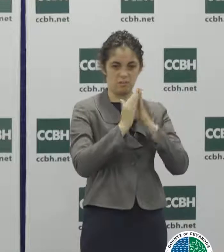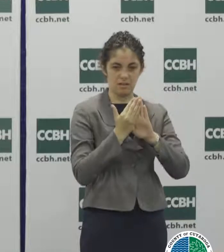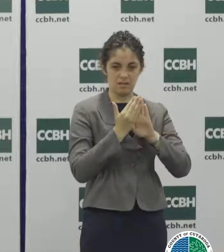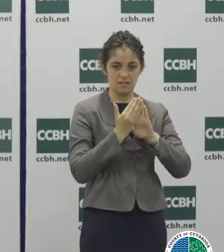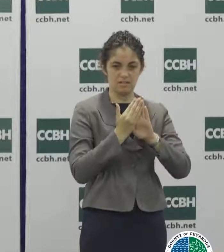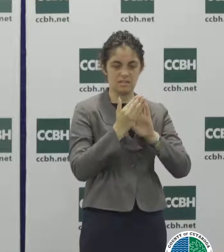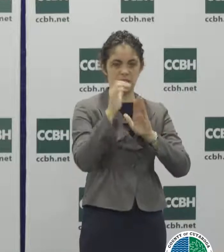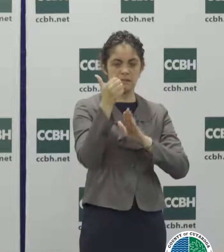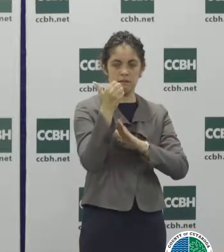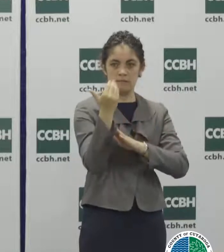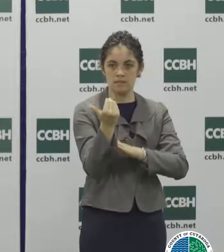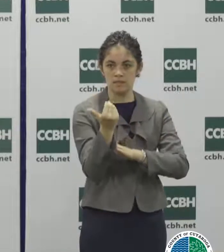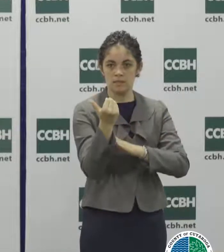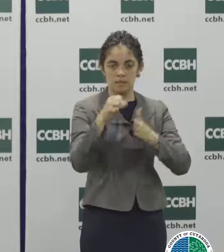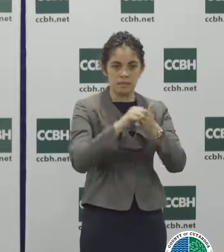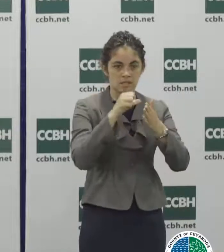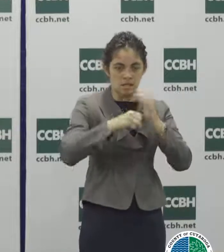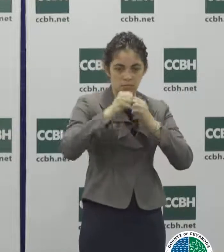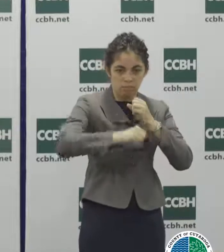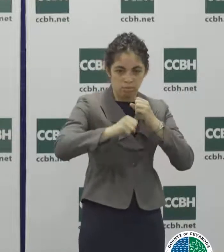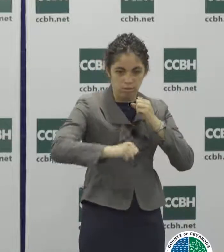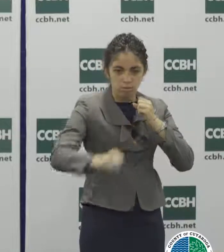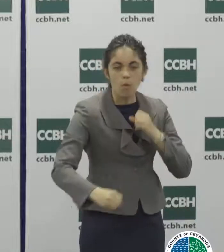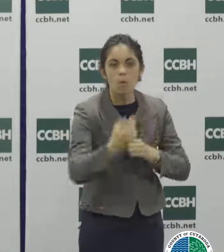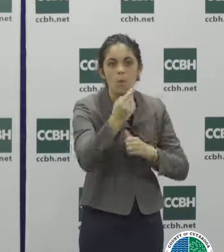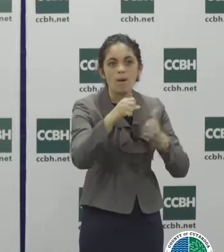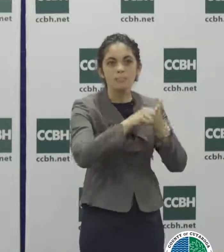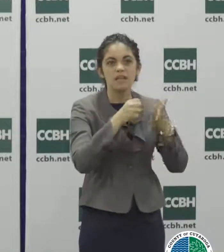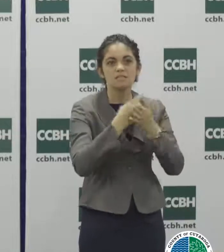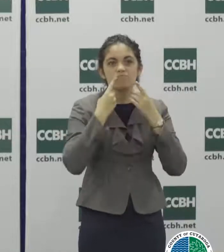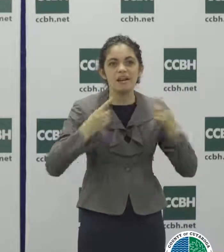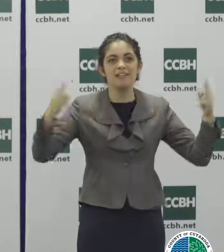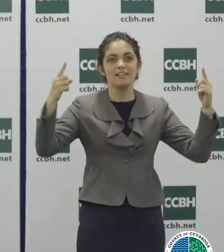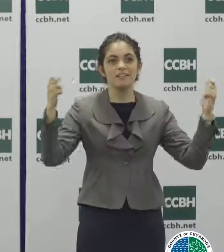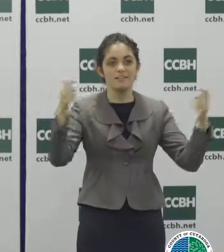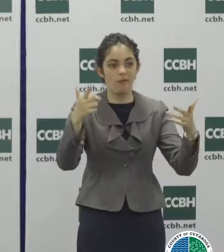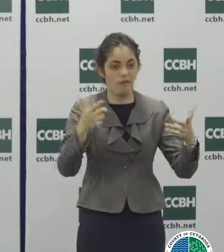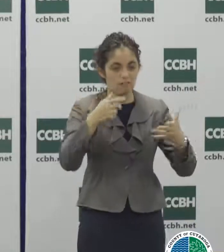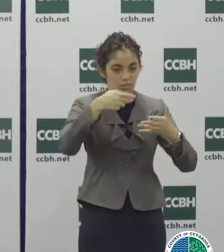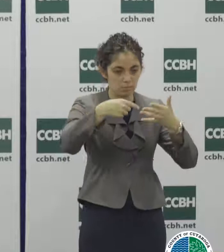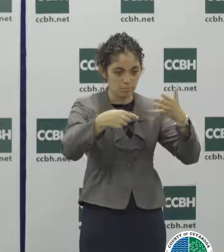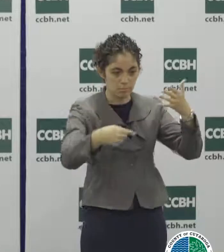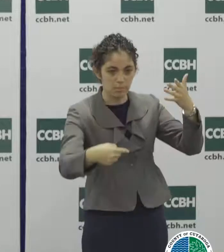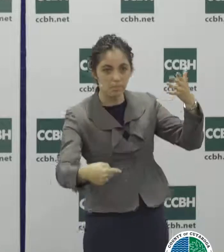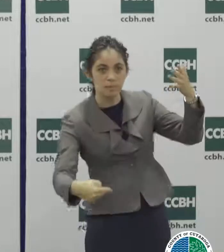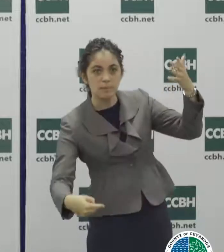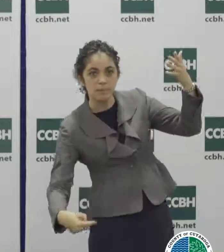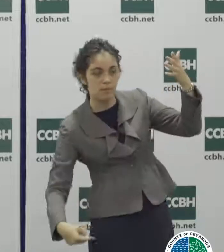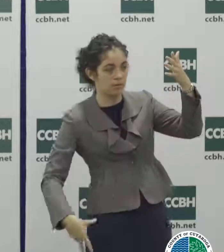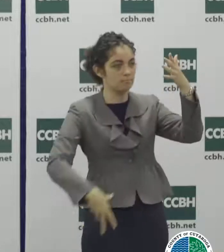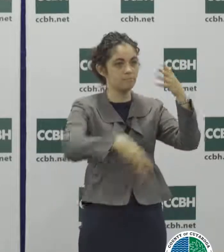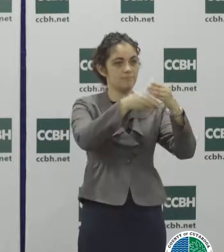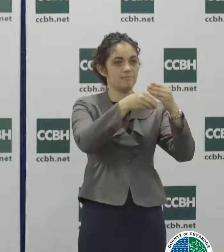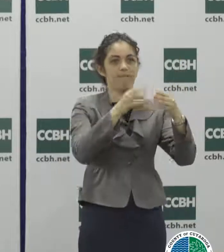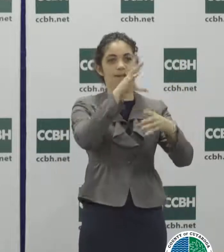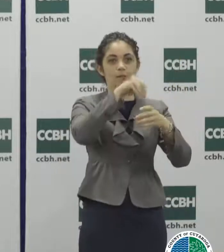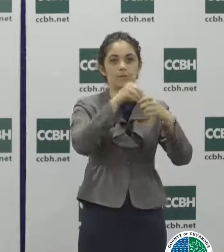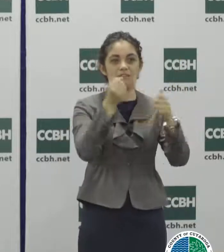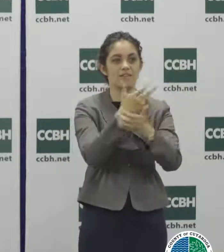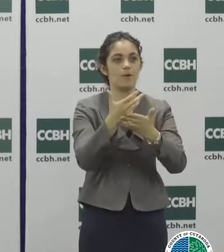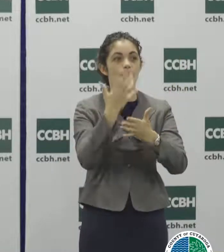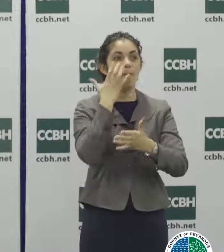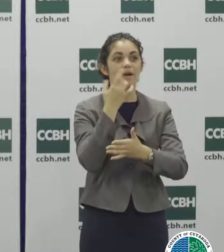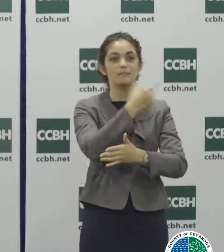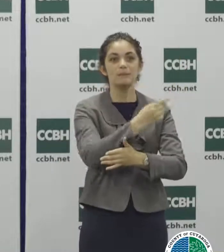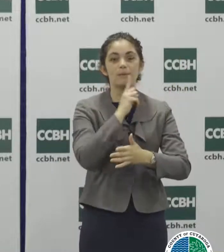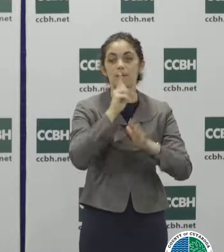you know, like 10, 15 pages. You know, we only do one-page proclamations, but, you know, there was so much to include because Dean Davis